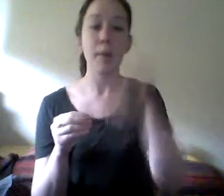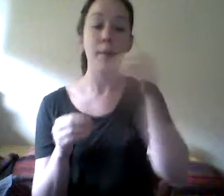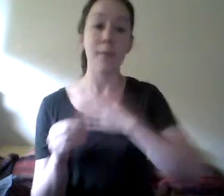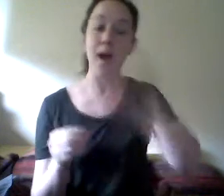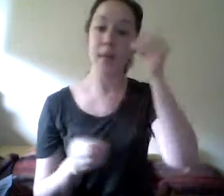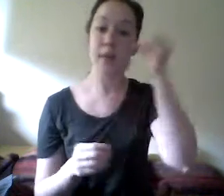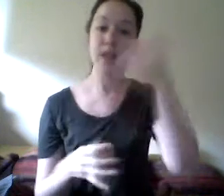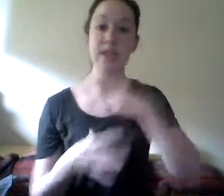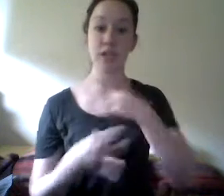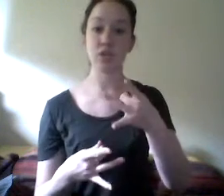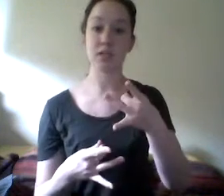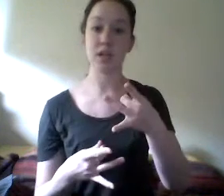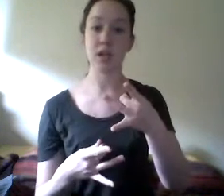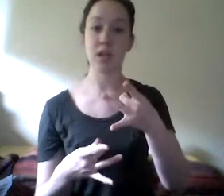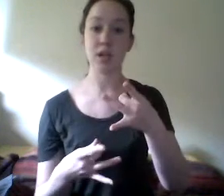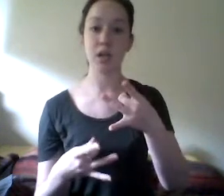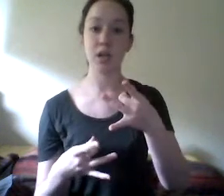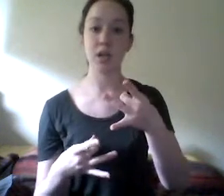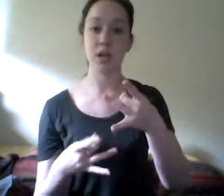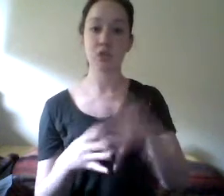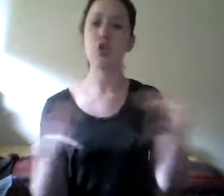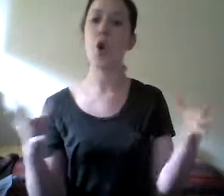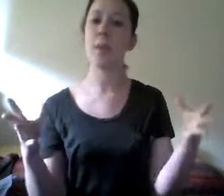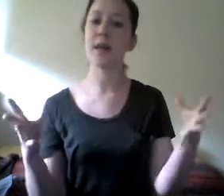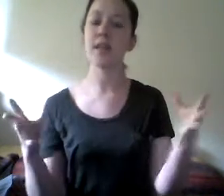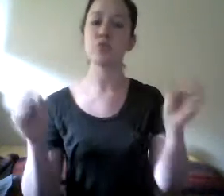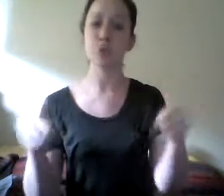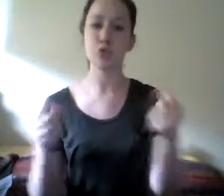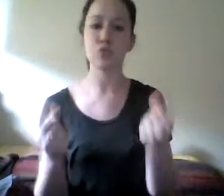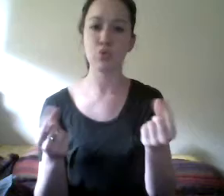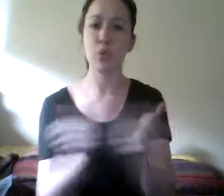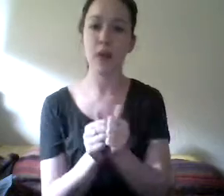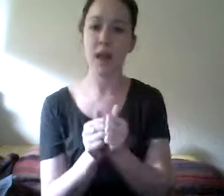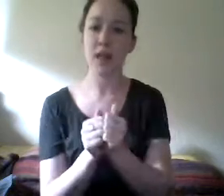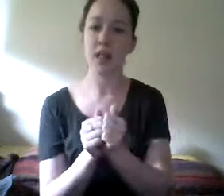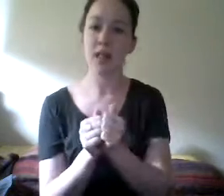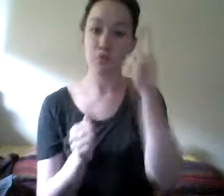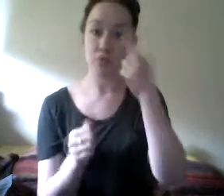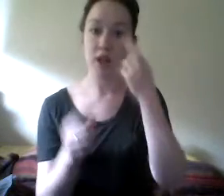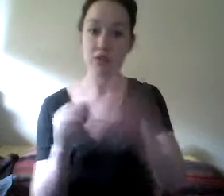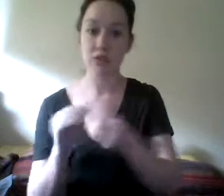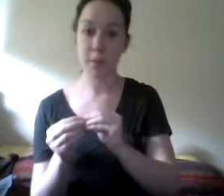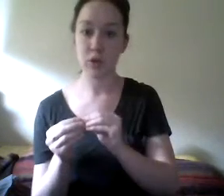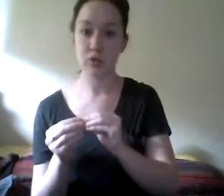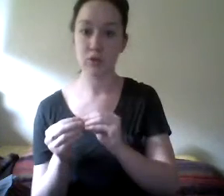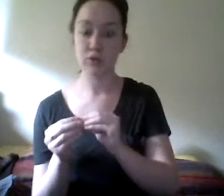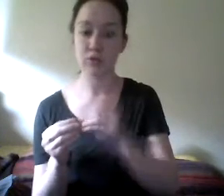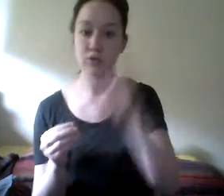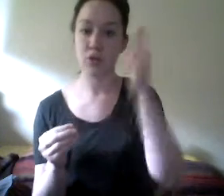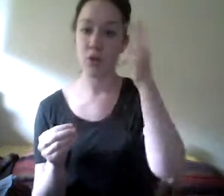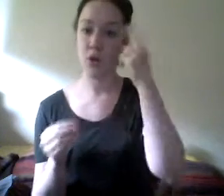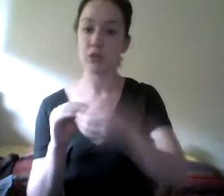little interesting. Because there's so many things you can do with a rational number. So what rational numbers are numbers that can be expressed